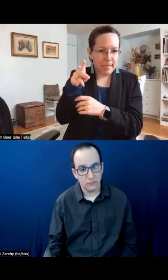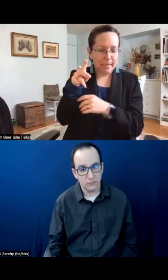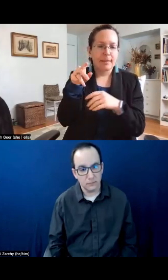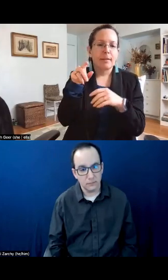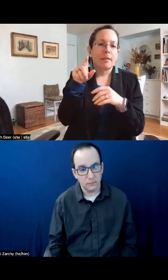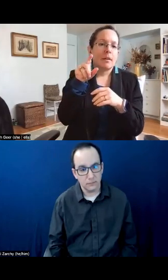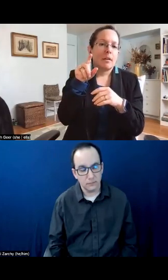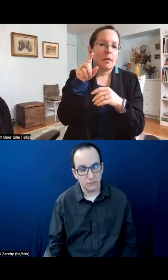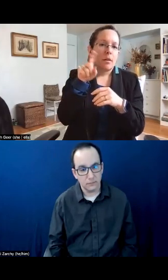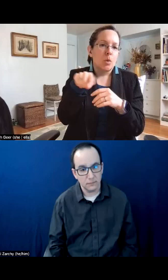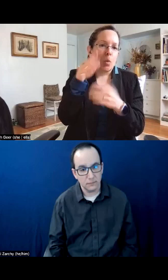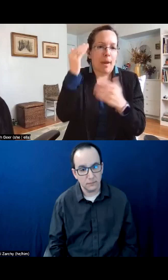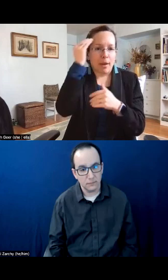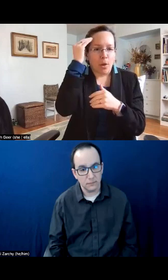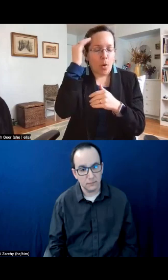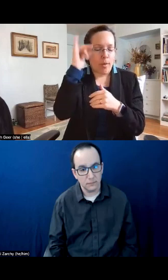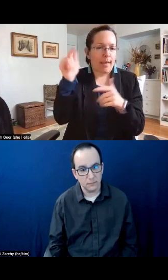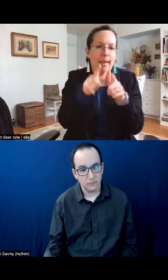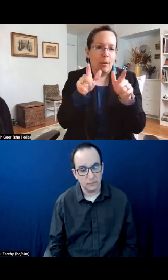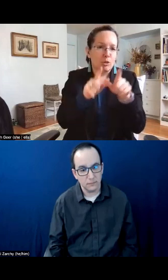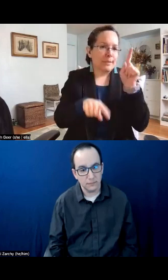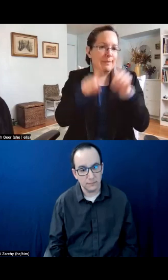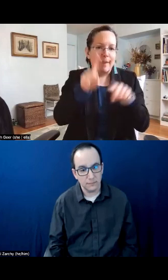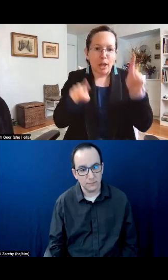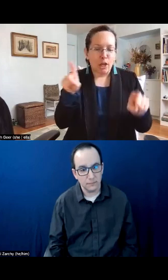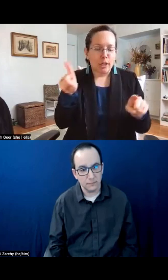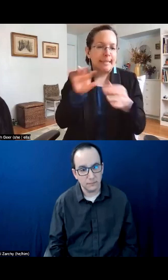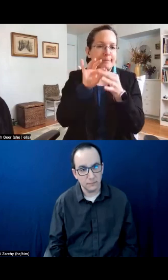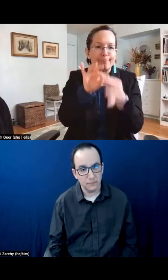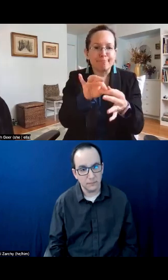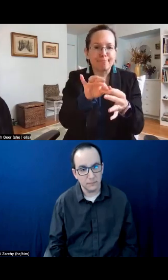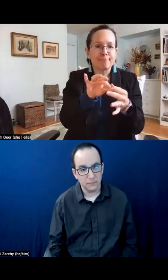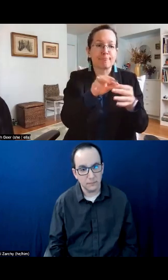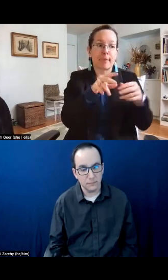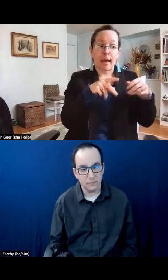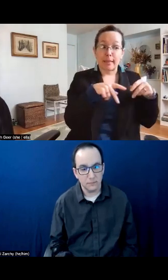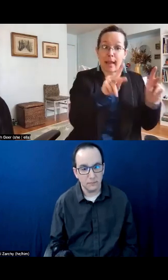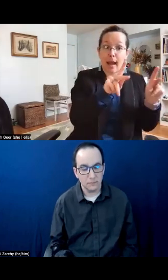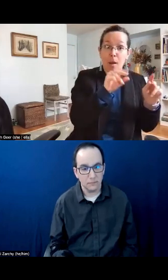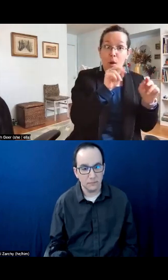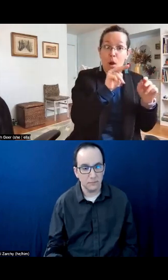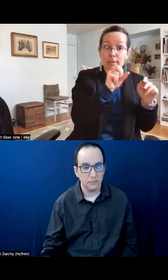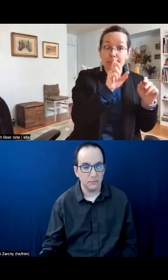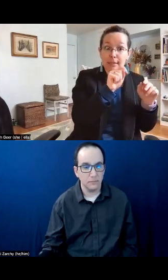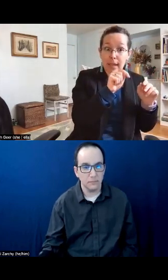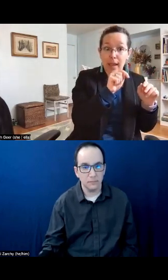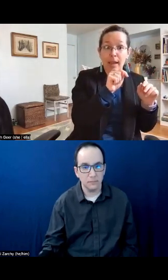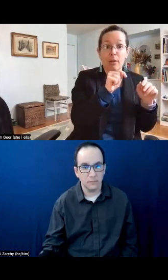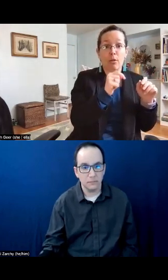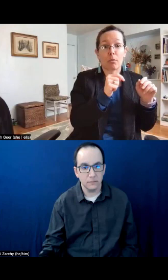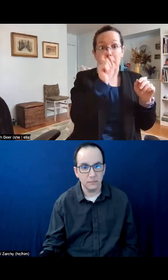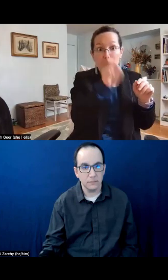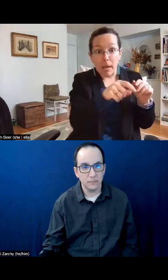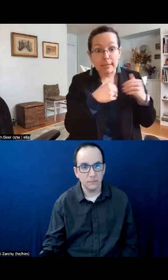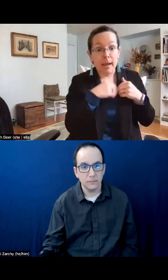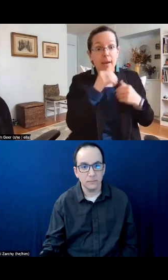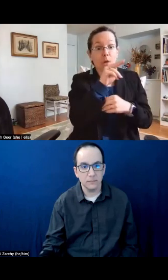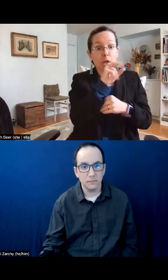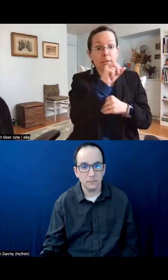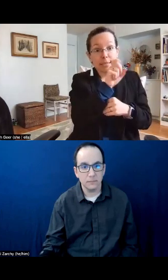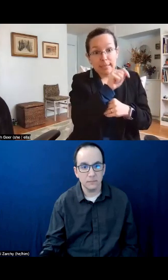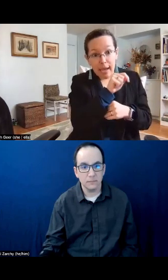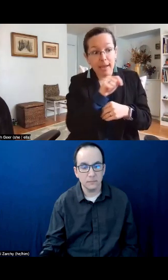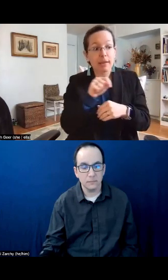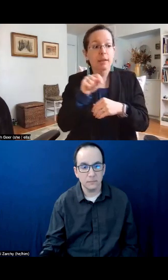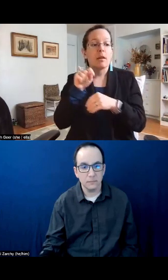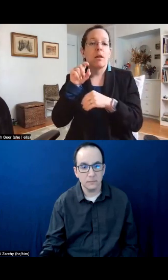undergraduate studies as well before you entered your SLP programs, you may also know that languages vary when it comes to when